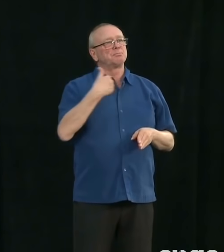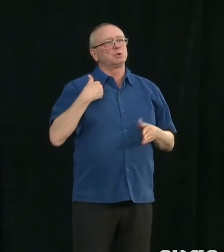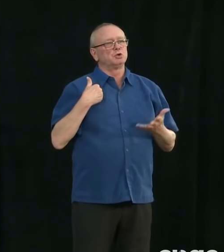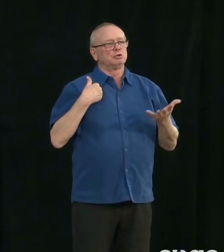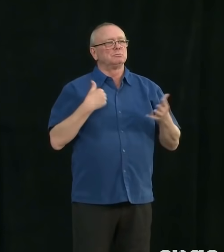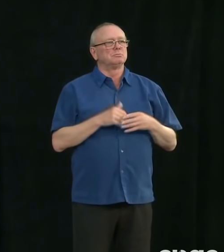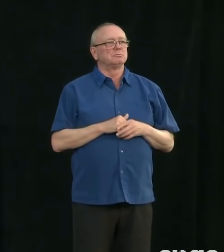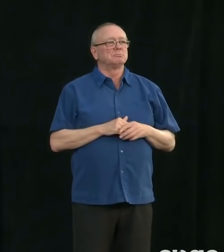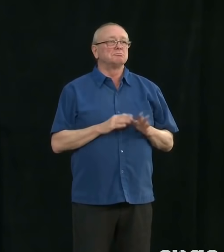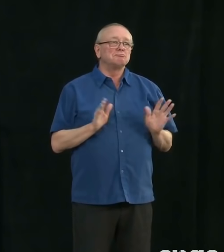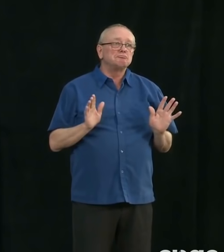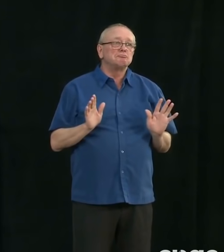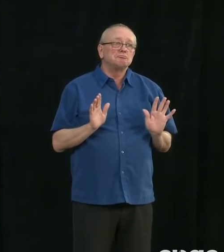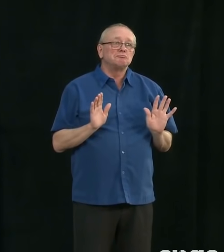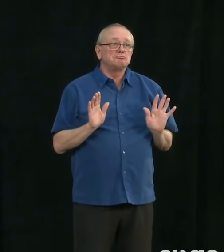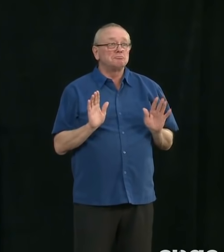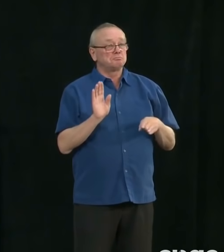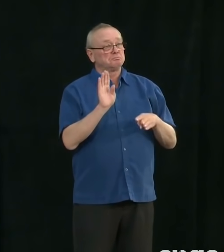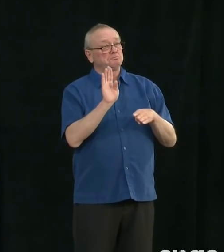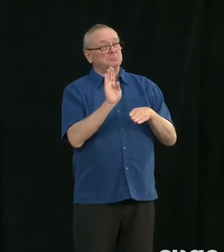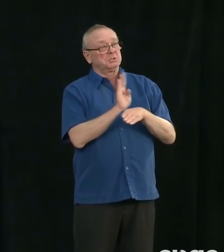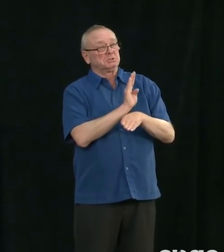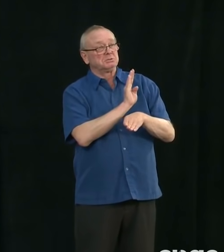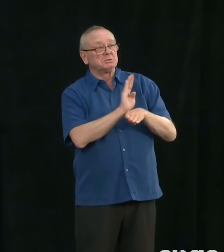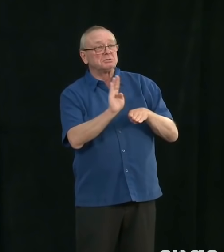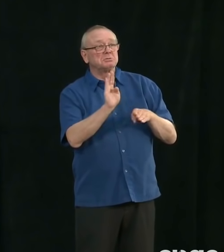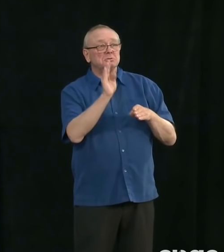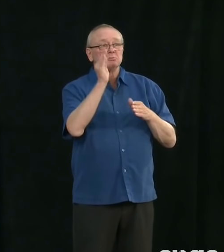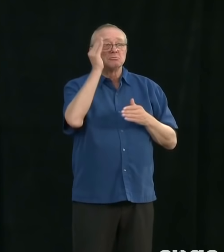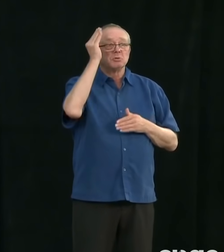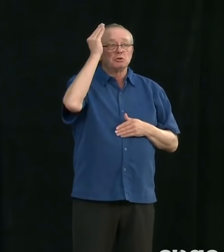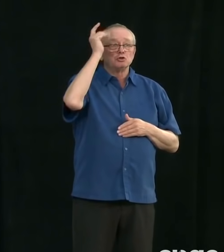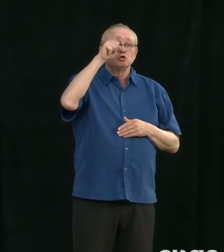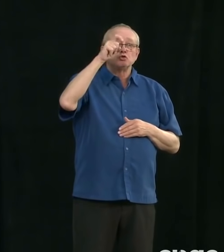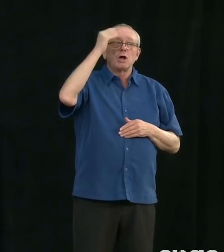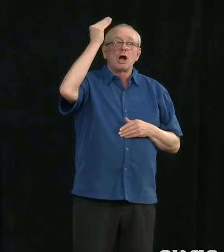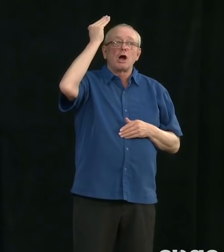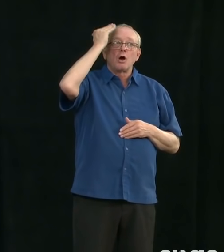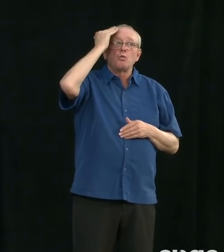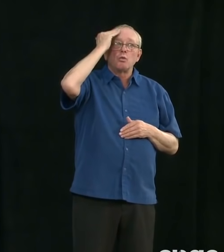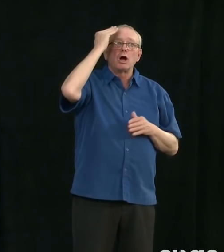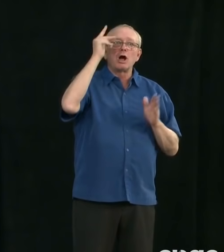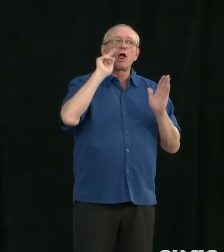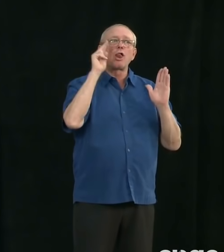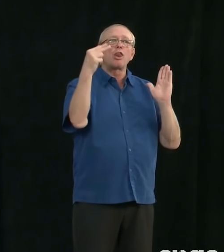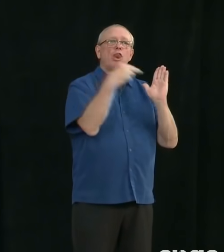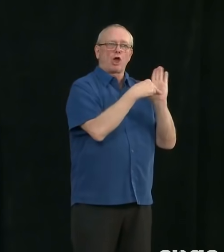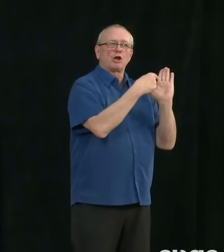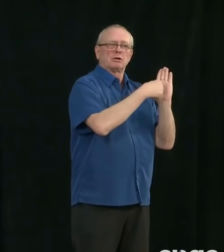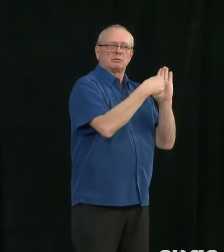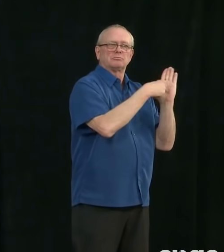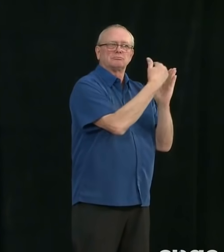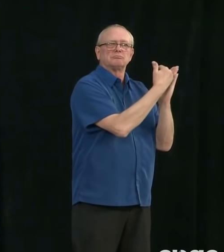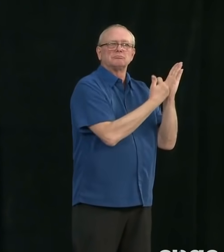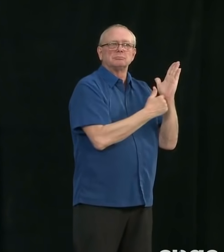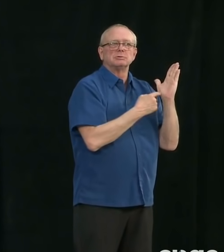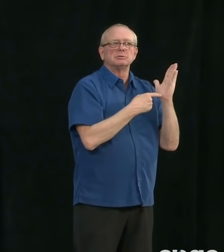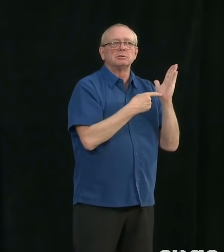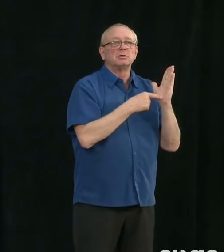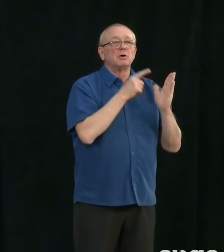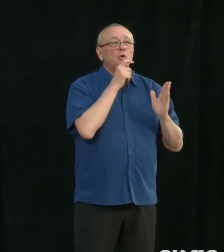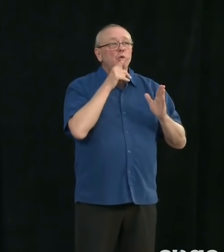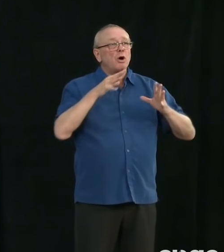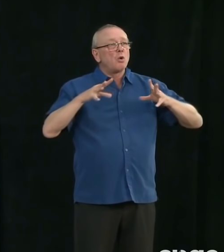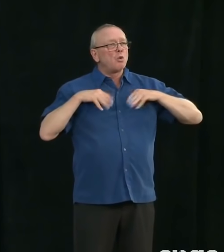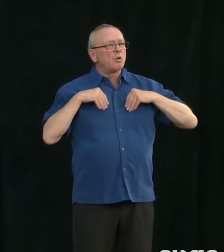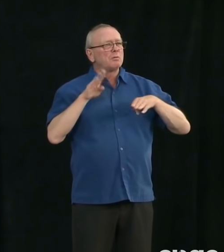that guidance is something that should be looked at, and business owners are going to know their environment much better than I will. And